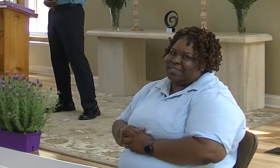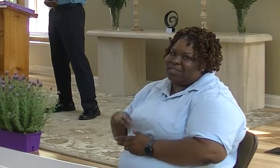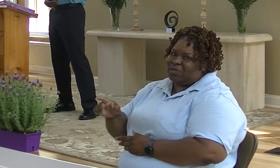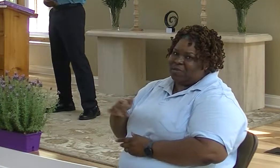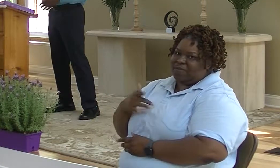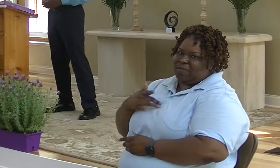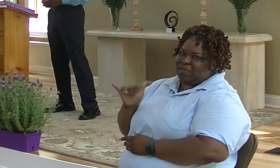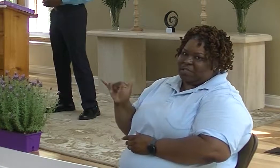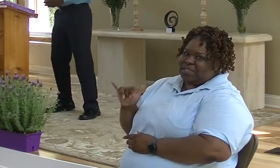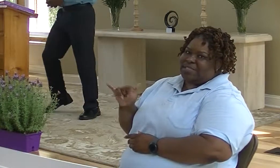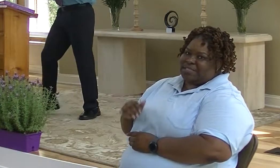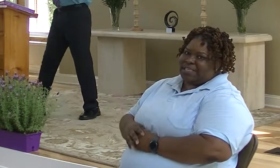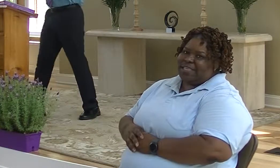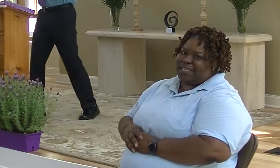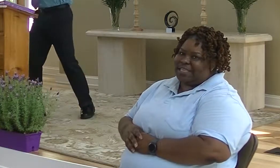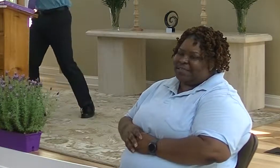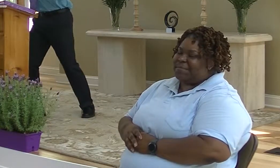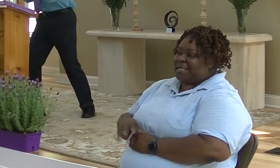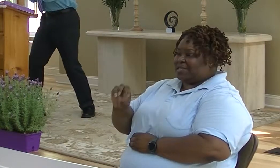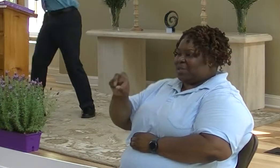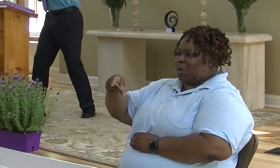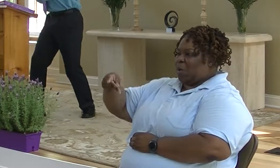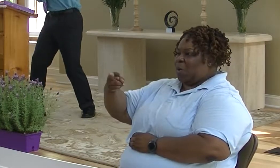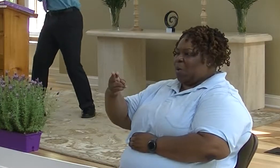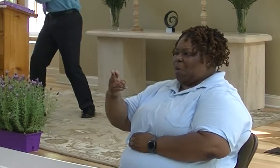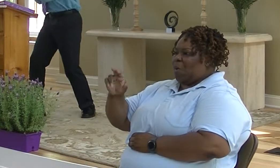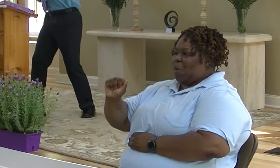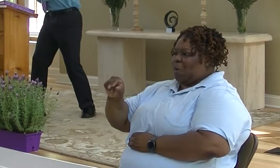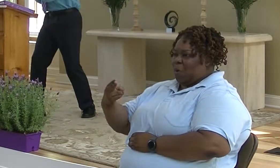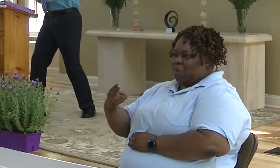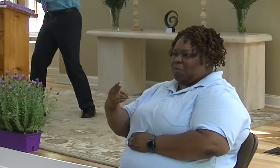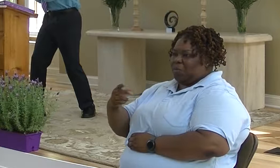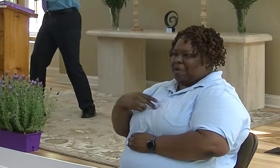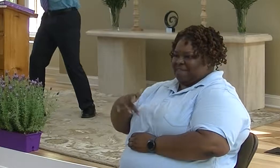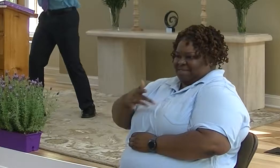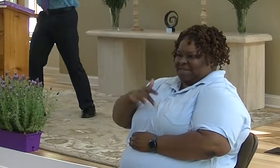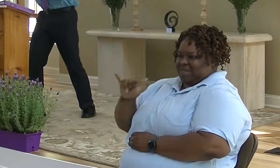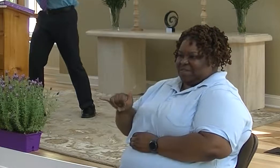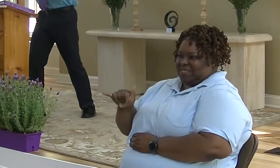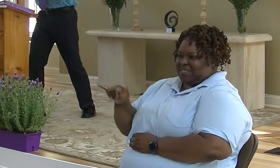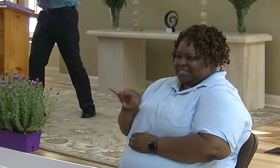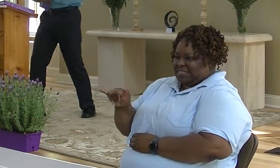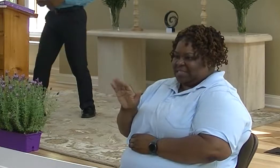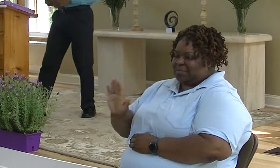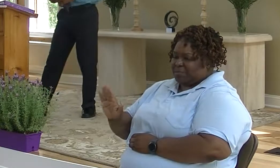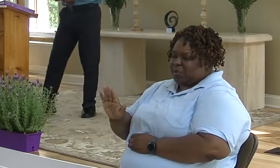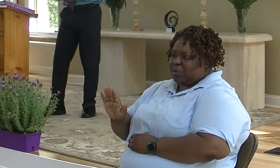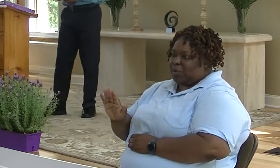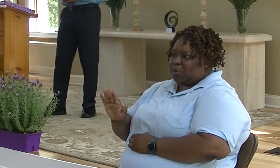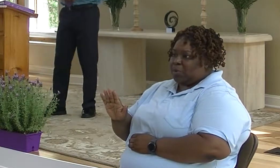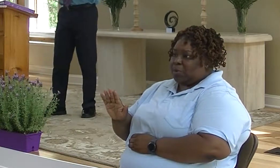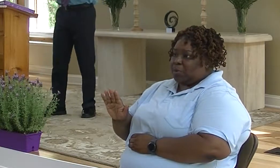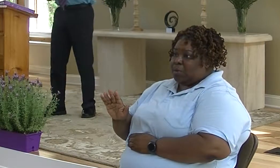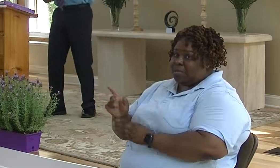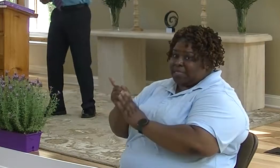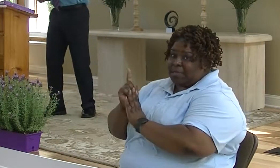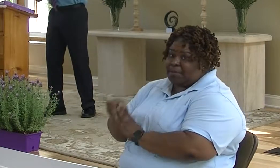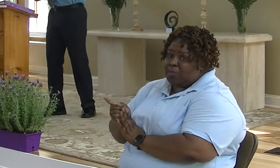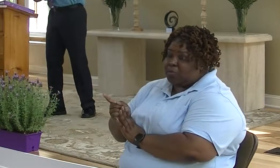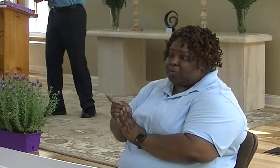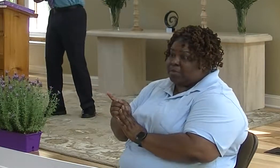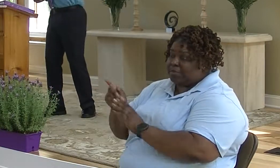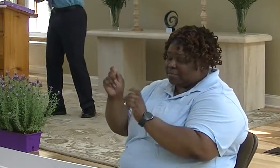And you get a Cadillac. But the moment any single one of us, the light comes on,